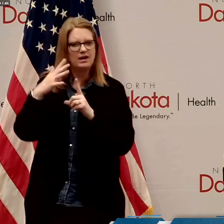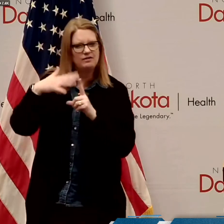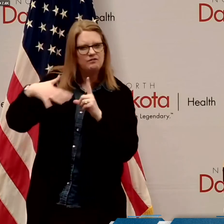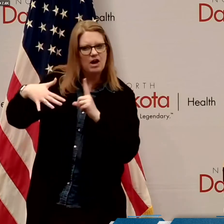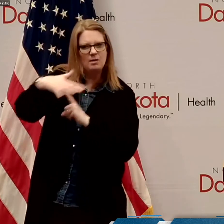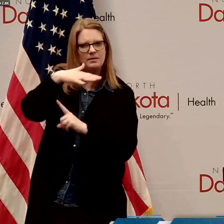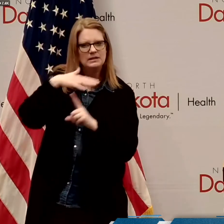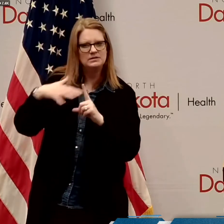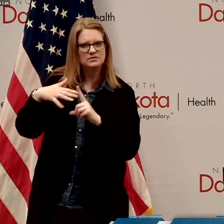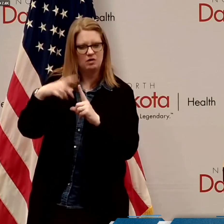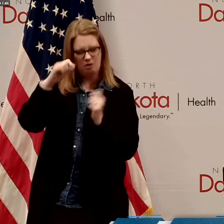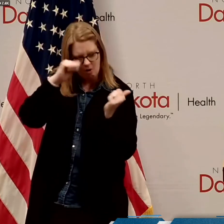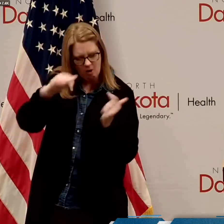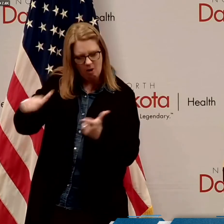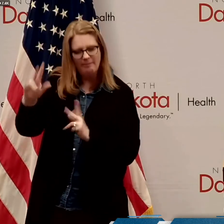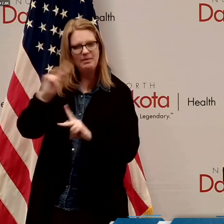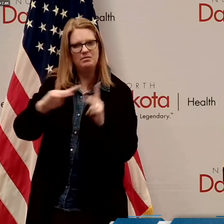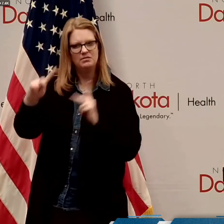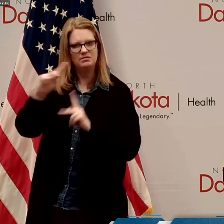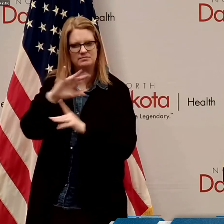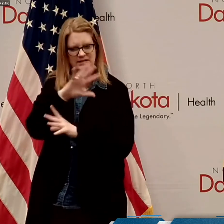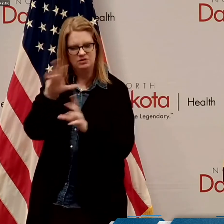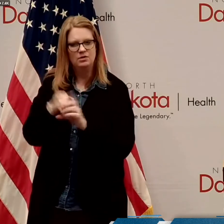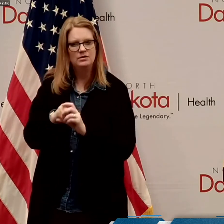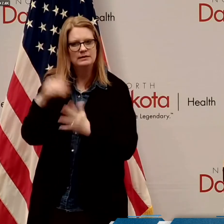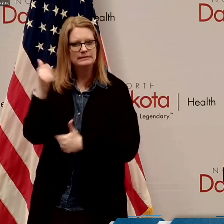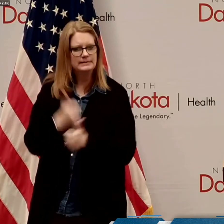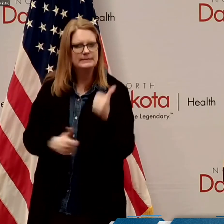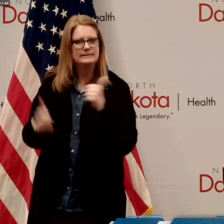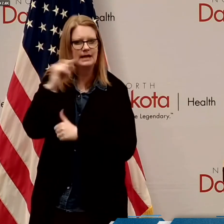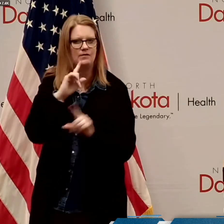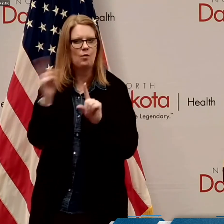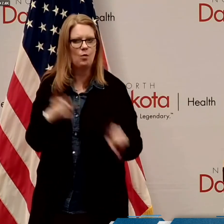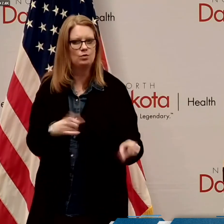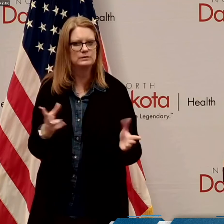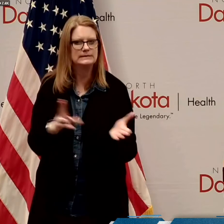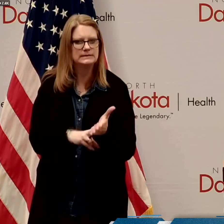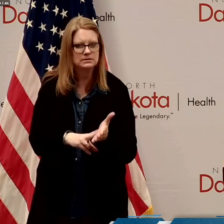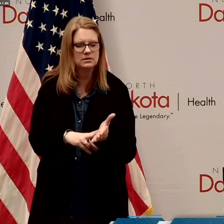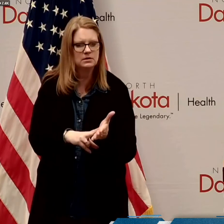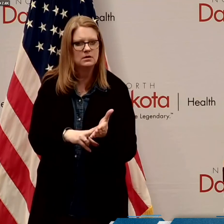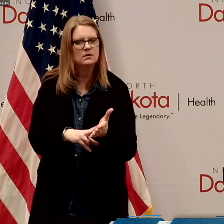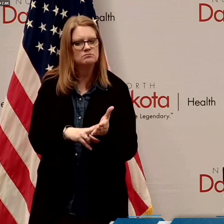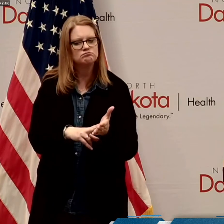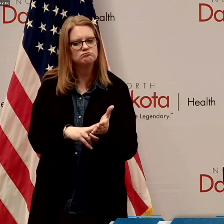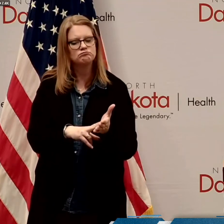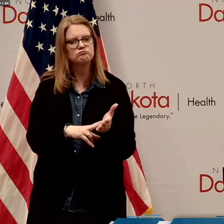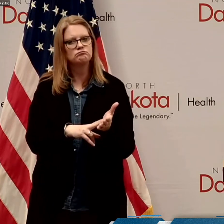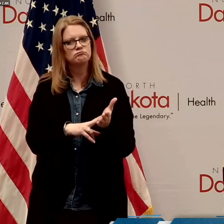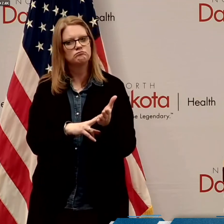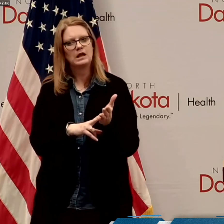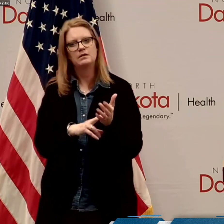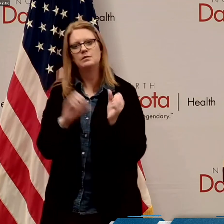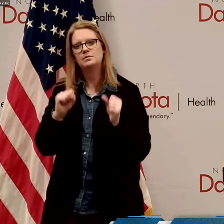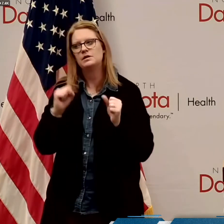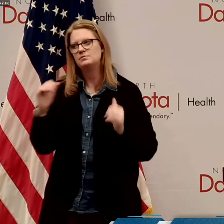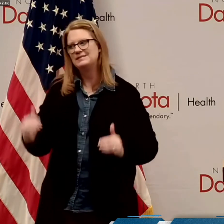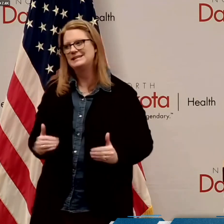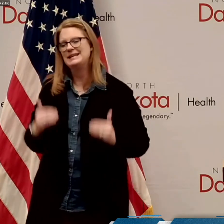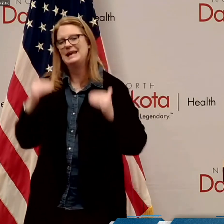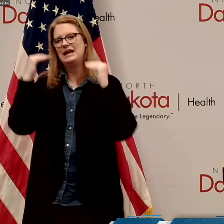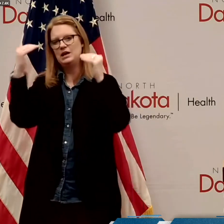by this executive order are those who have a potential significant increase of their exposure